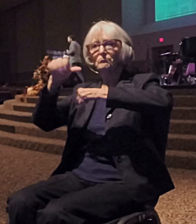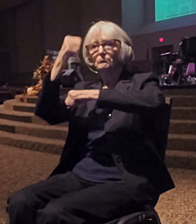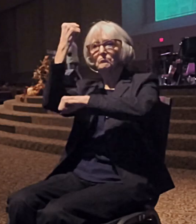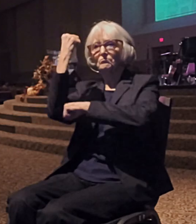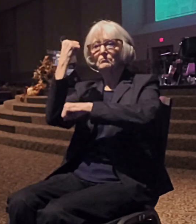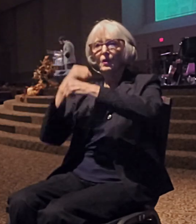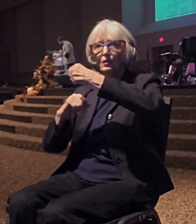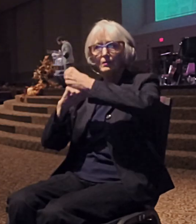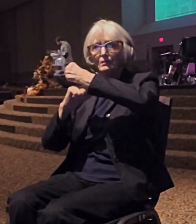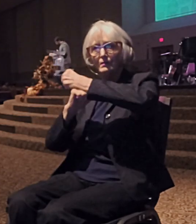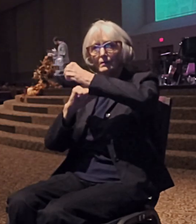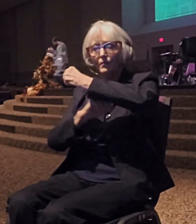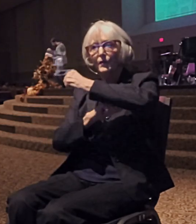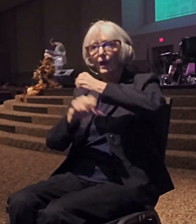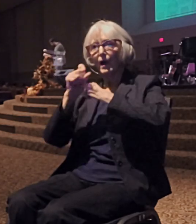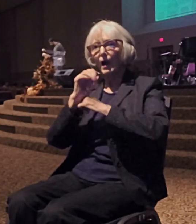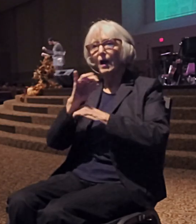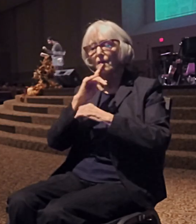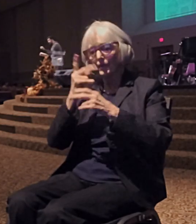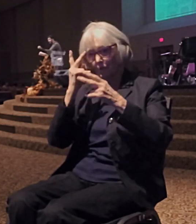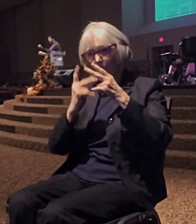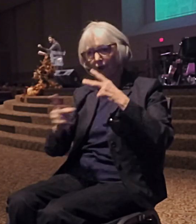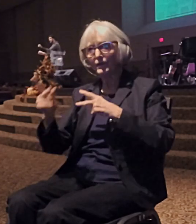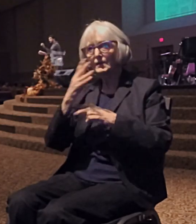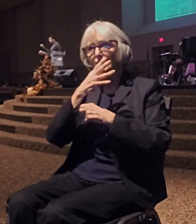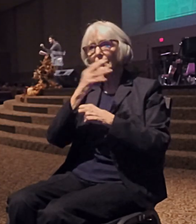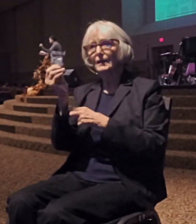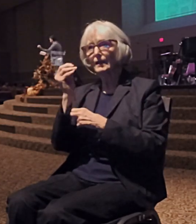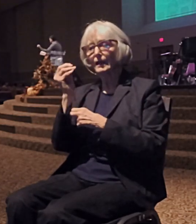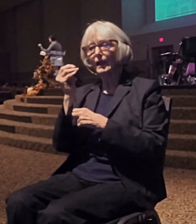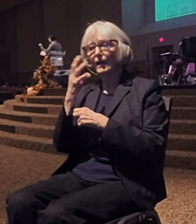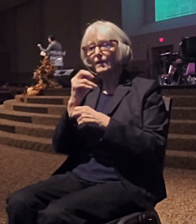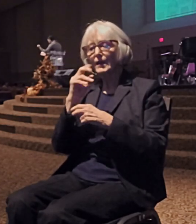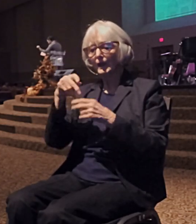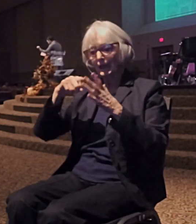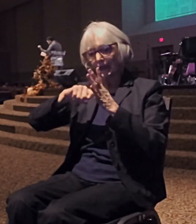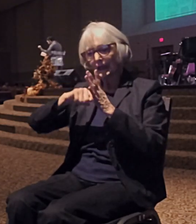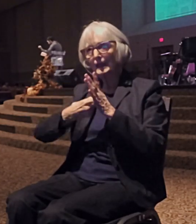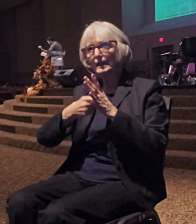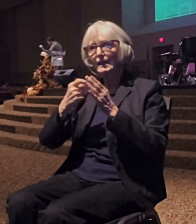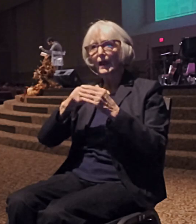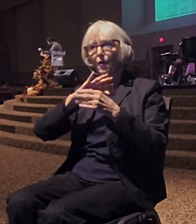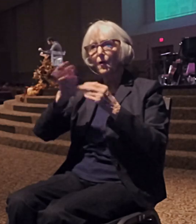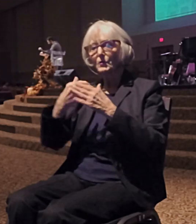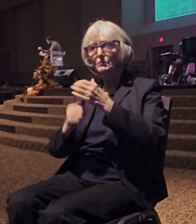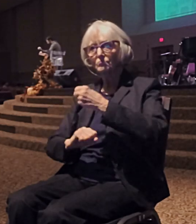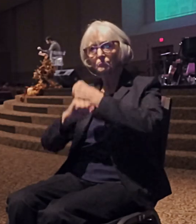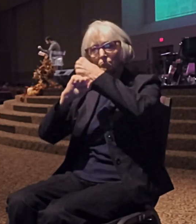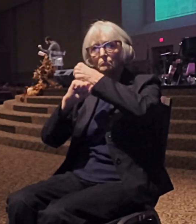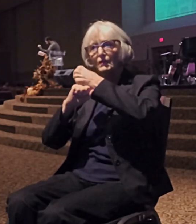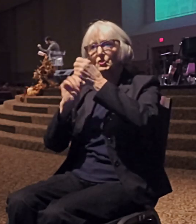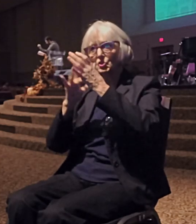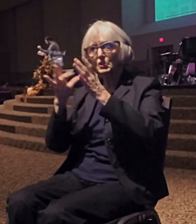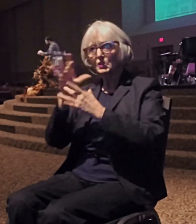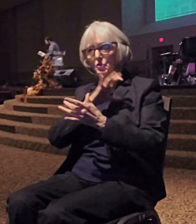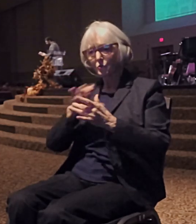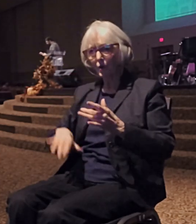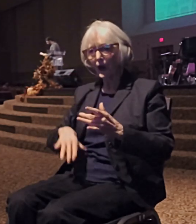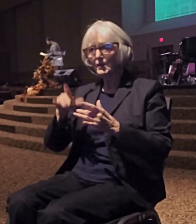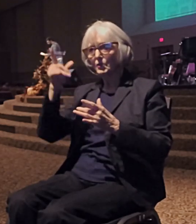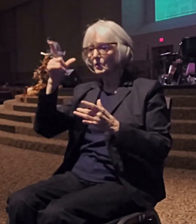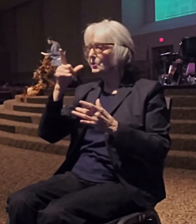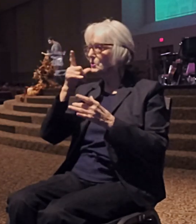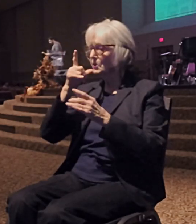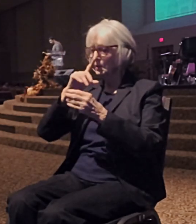would be the written scriptures with a cornerstone, the keystone that holds it all up, Jesus Christ, the one who it's all